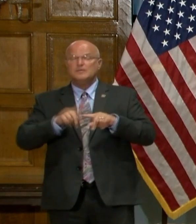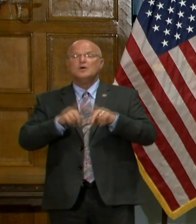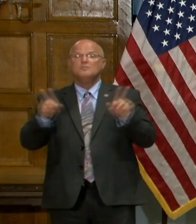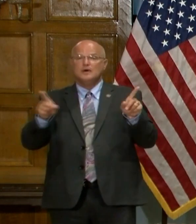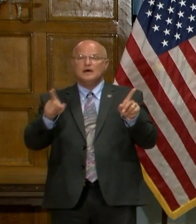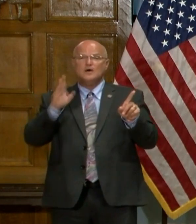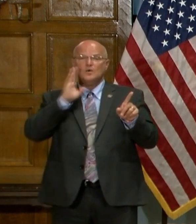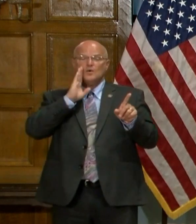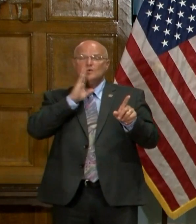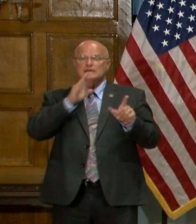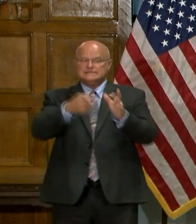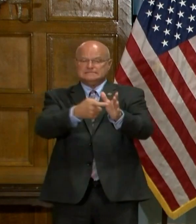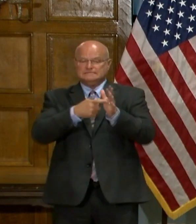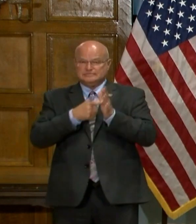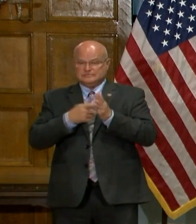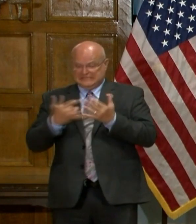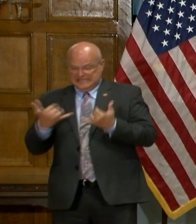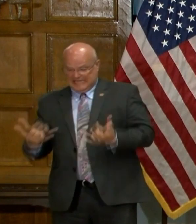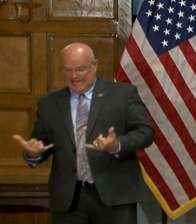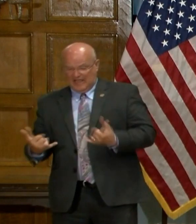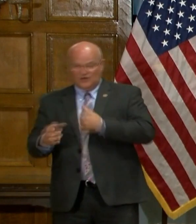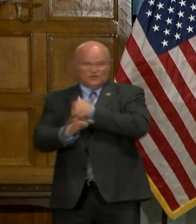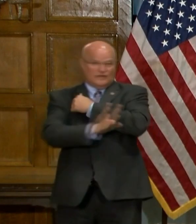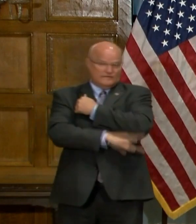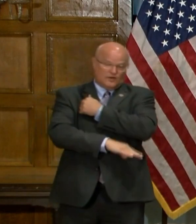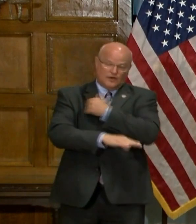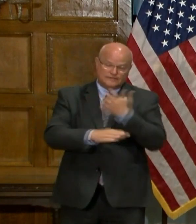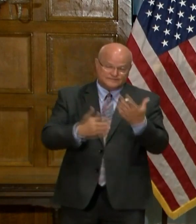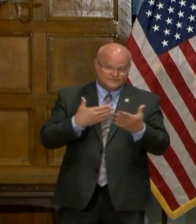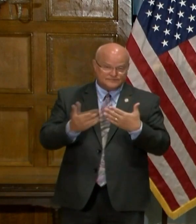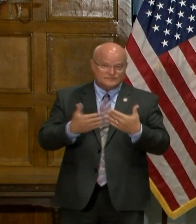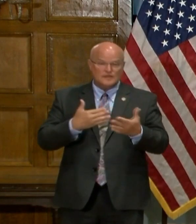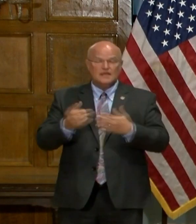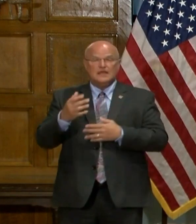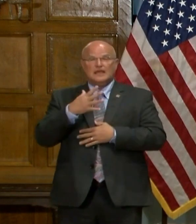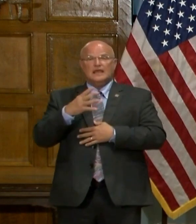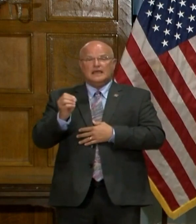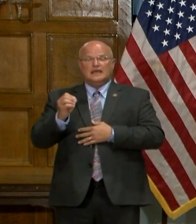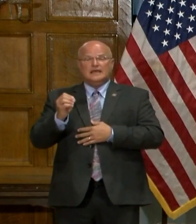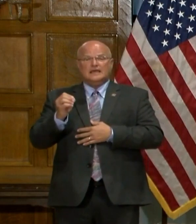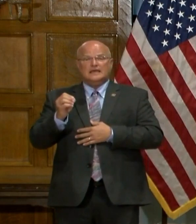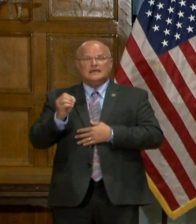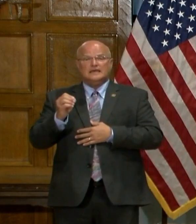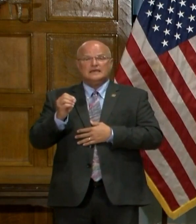but it's going to be essential whether it's now or whether it's in the fall, and